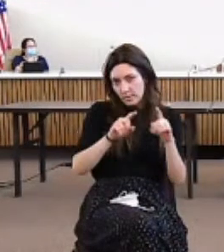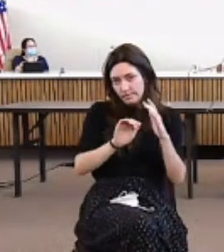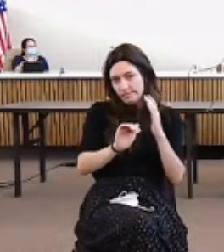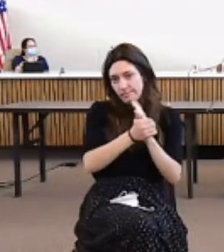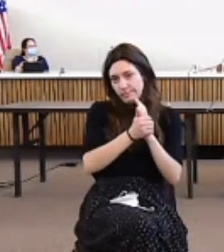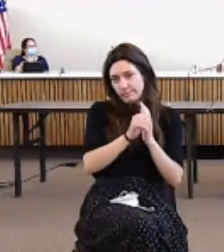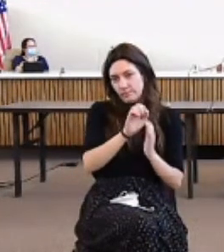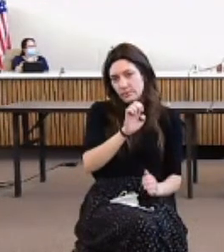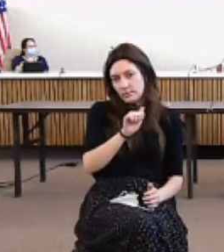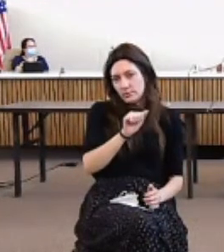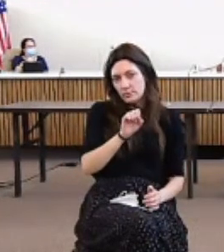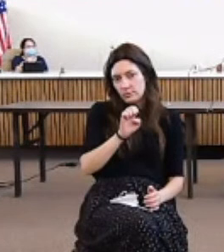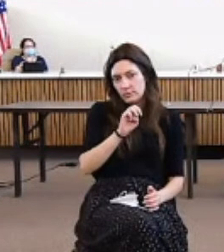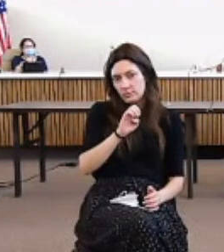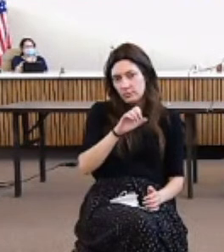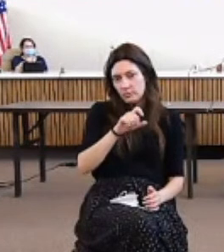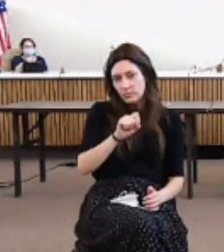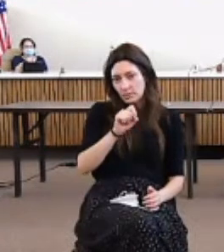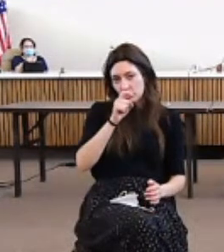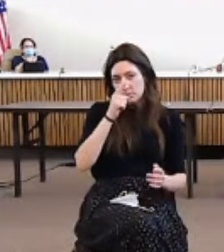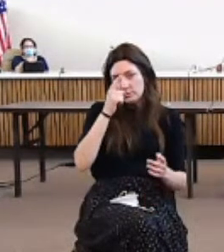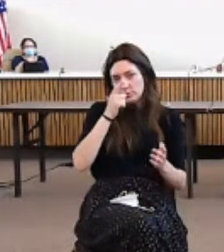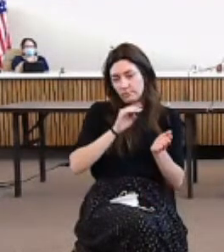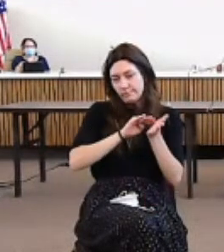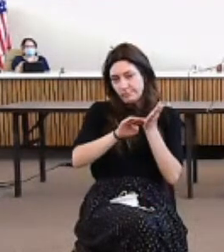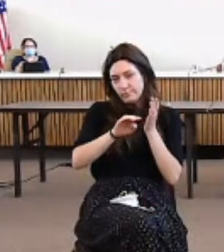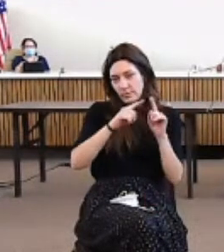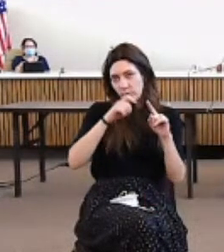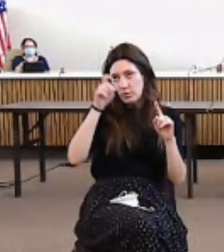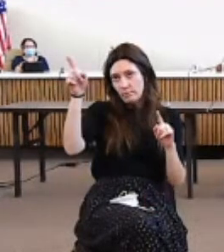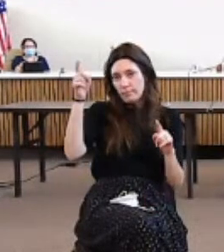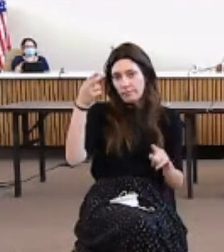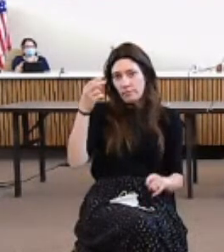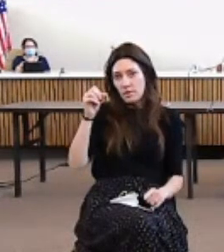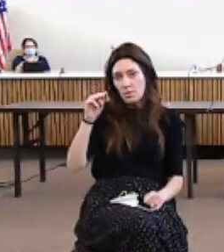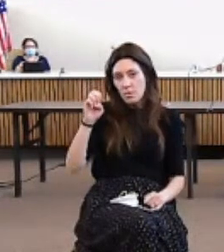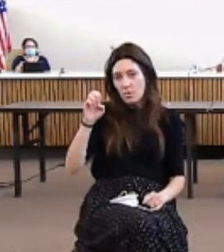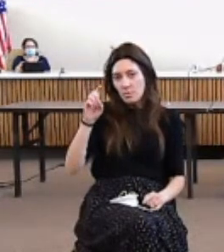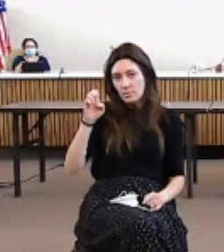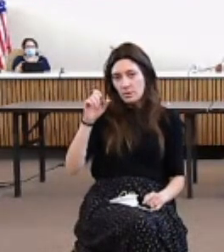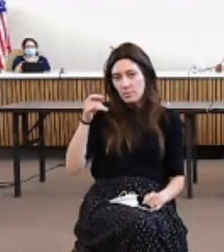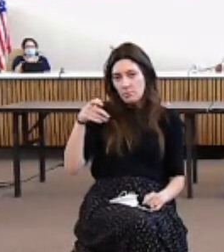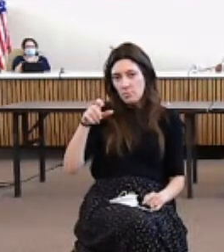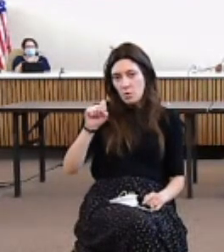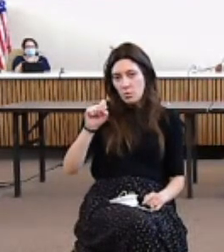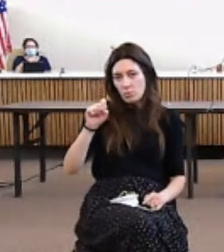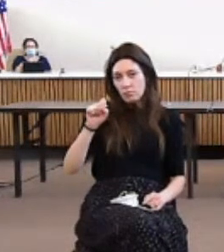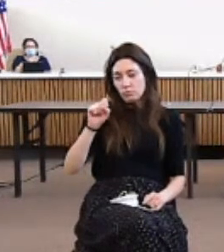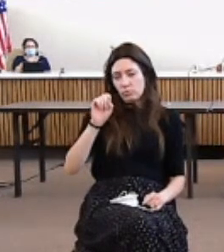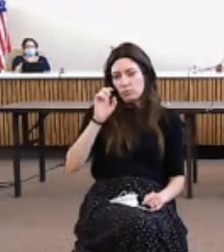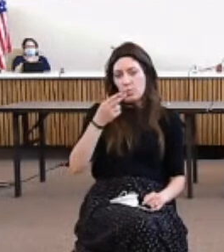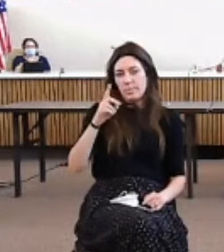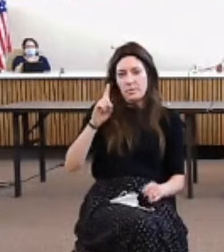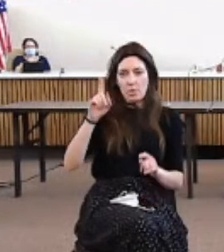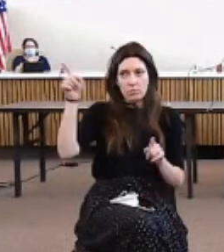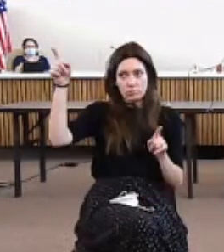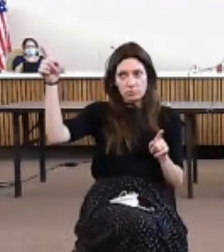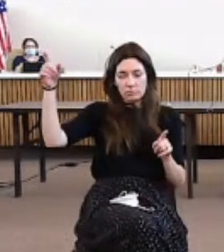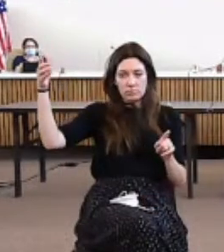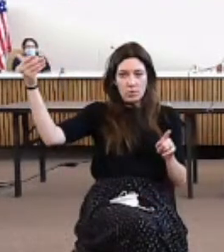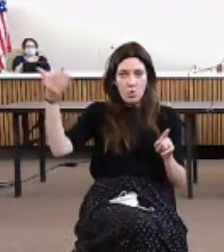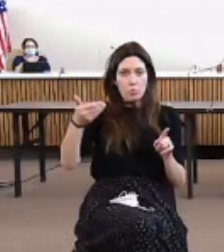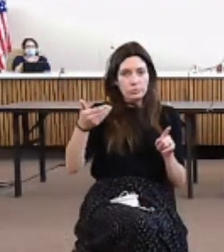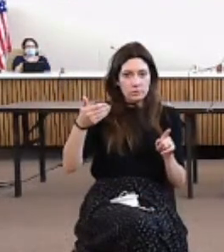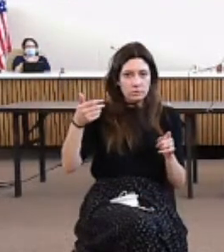easement from Home Depot is who that's tied with. So if to get the site